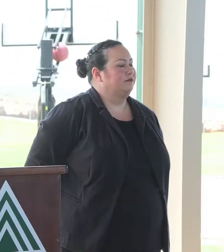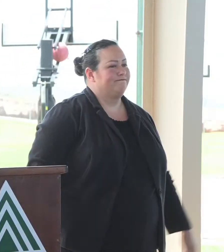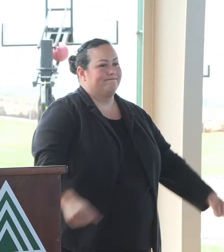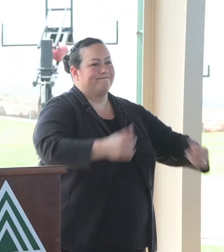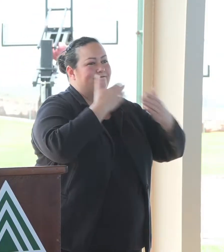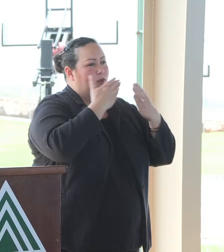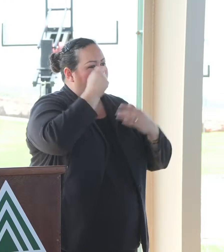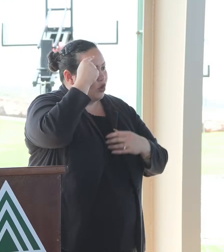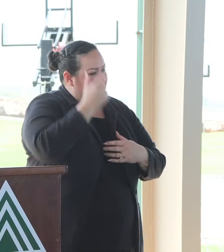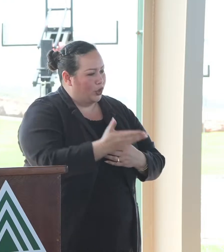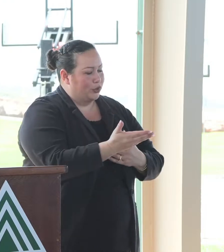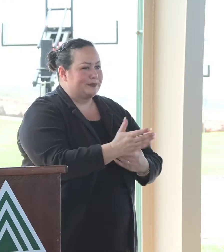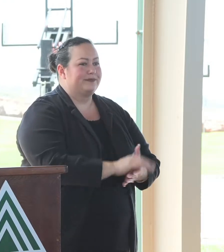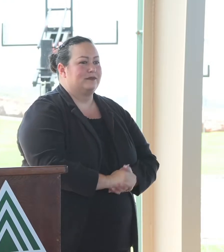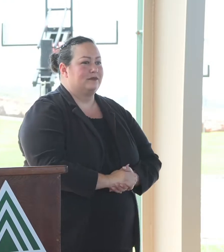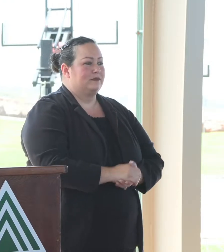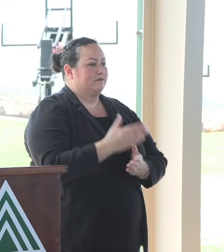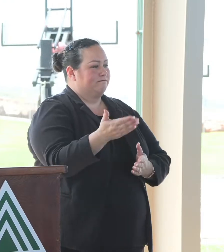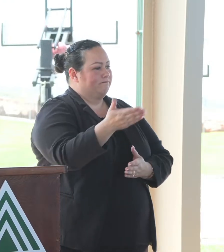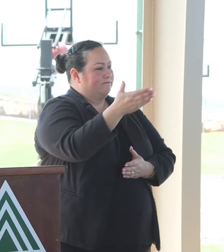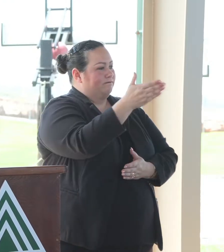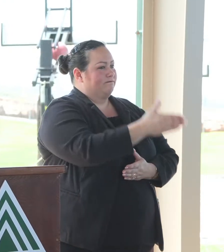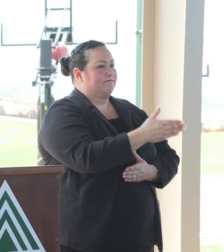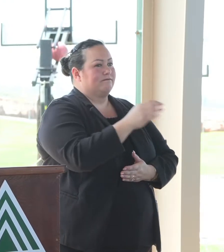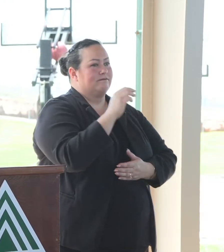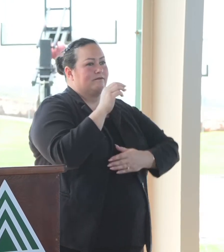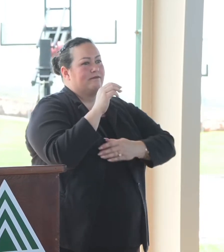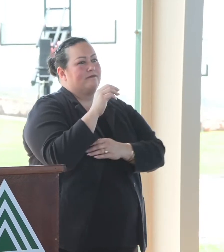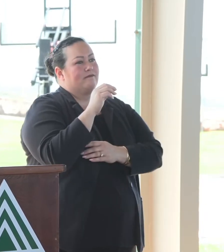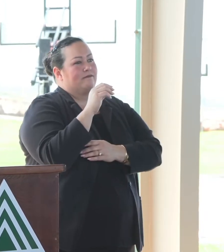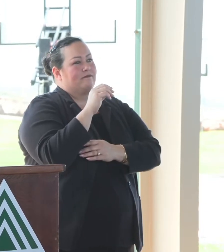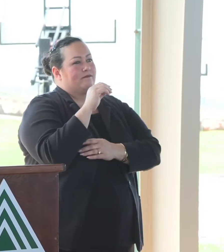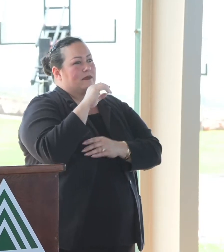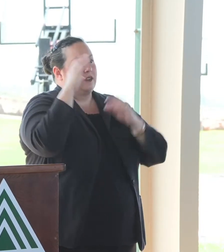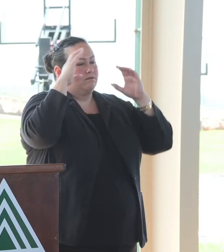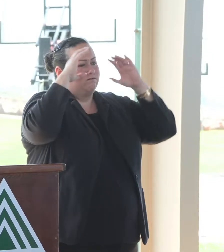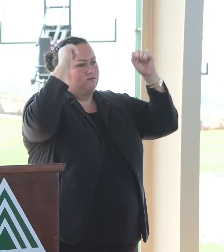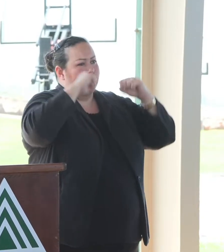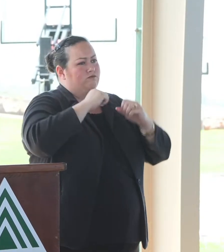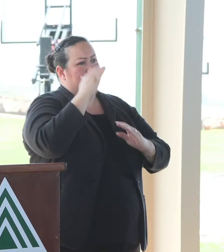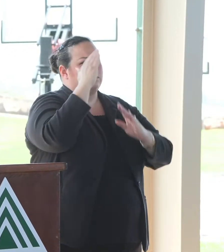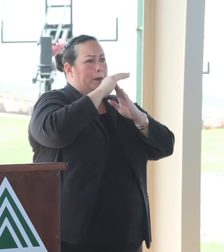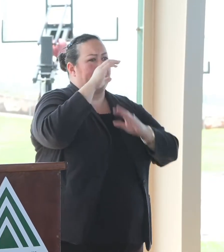Mahalo, Governor. Next, we have Keith Hayashi, Superintendent for Hawaii Public Schools.